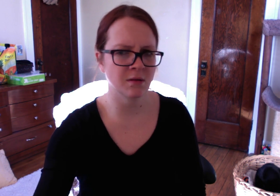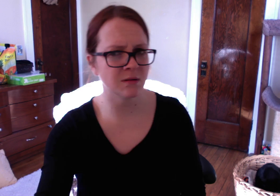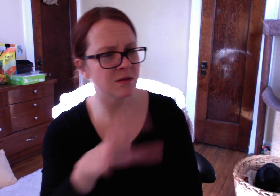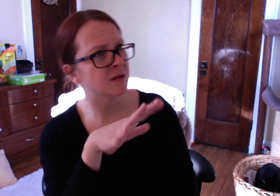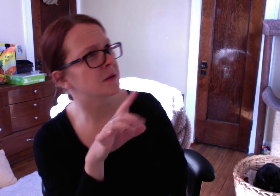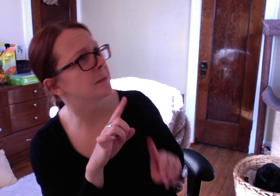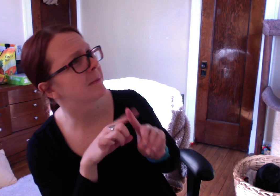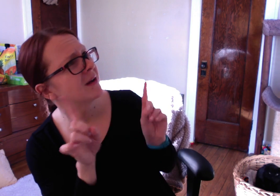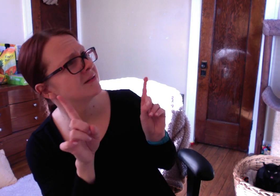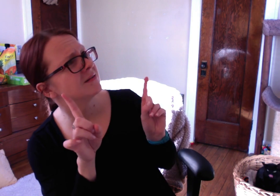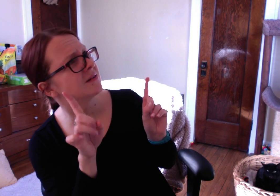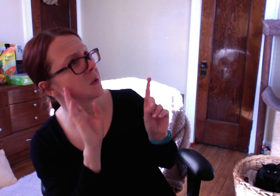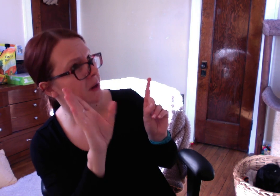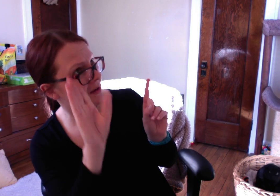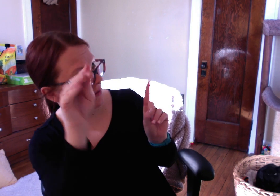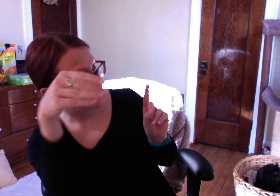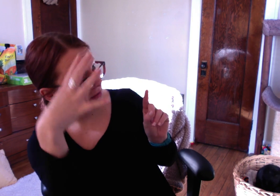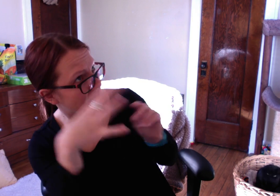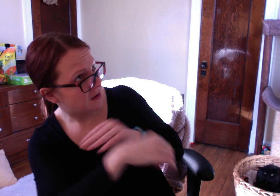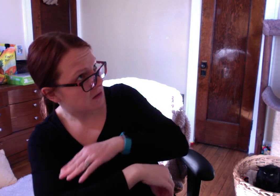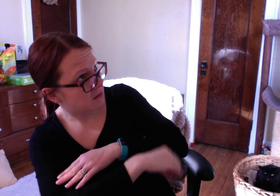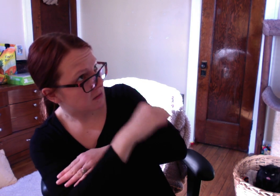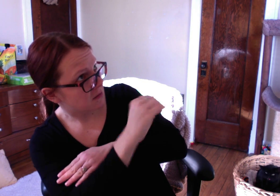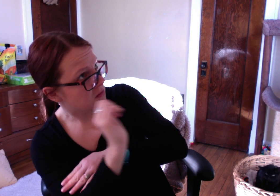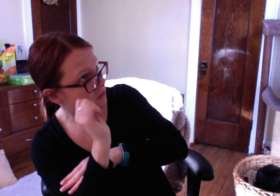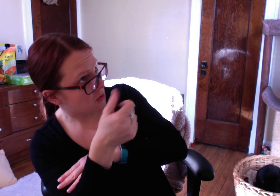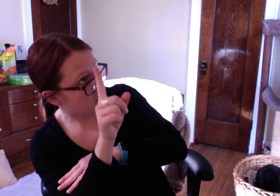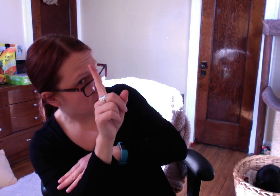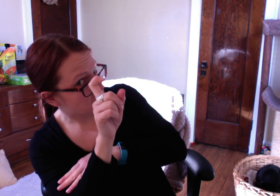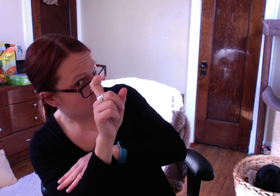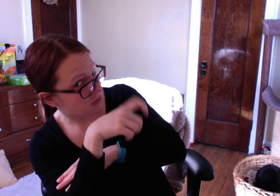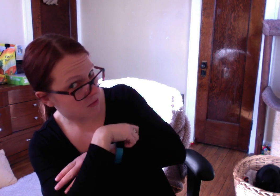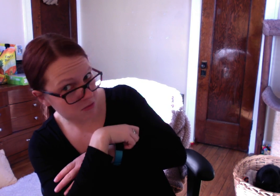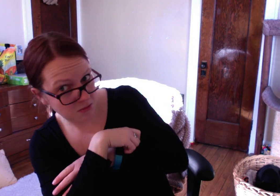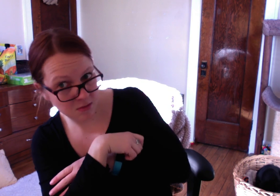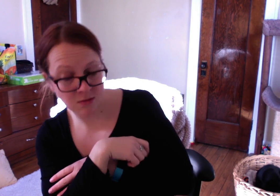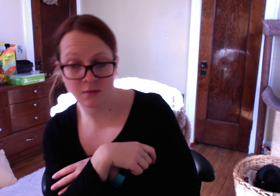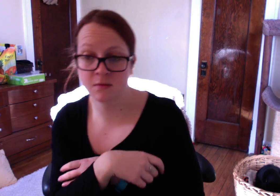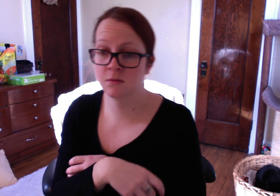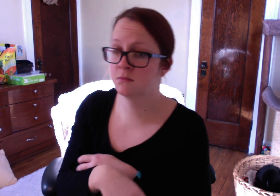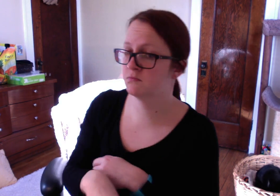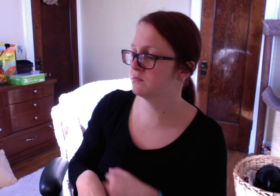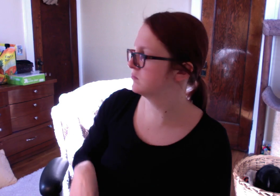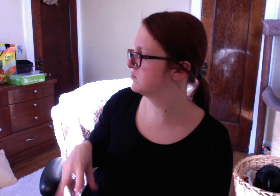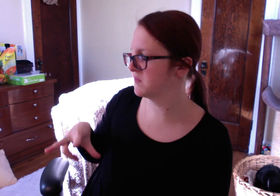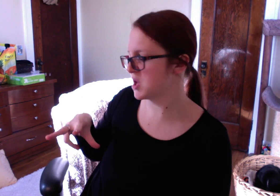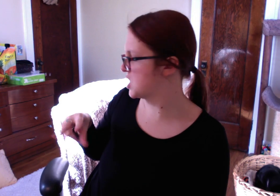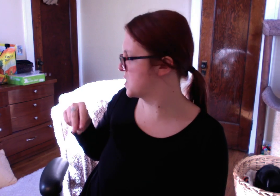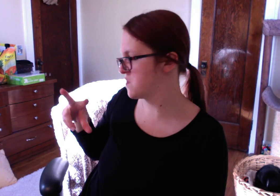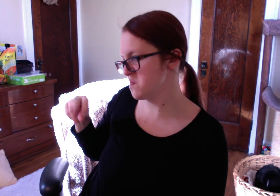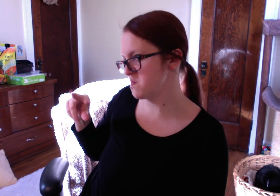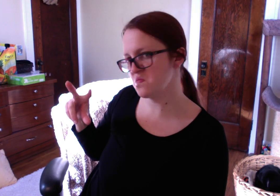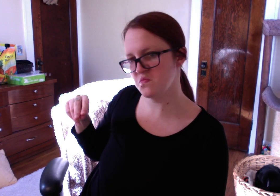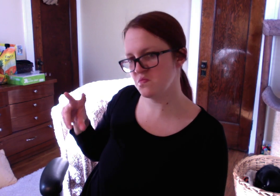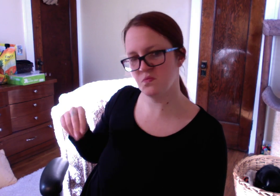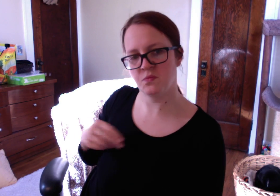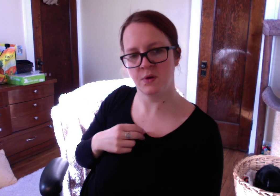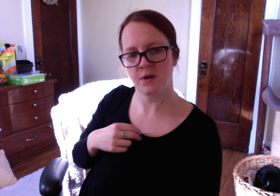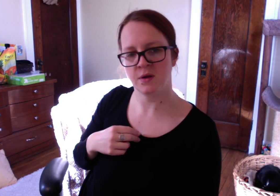But will the sun come up tomorrow? Brown Squirrel asked. No, Bear answered. The